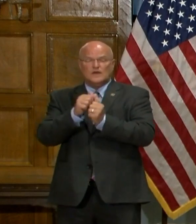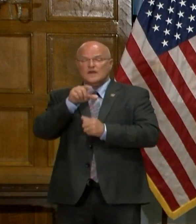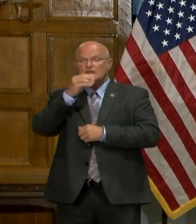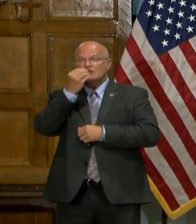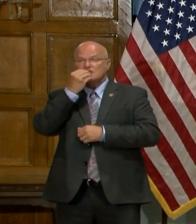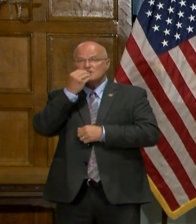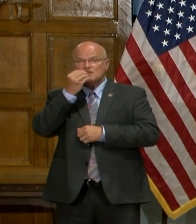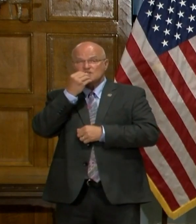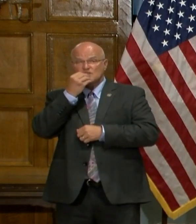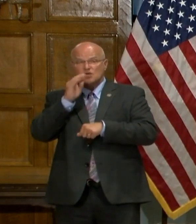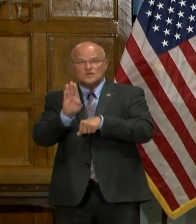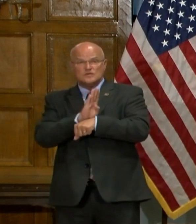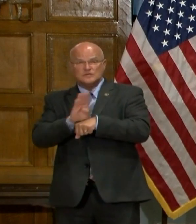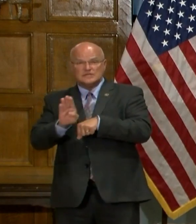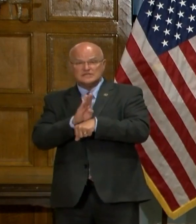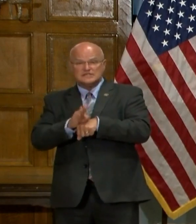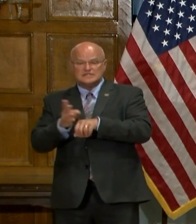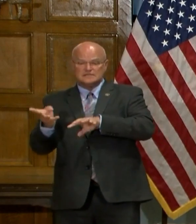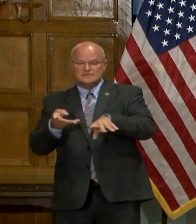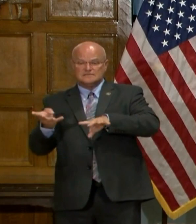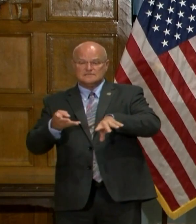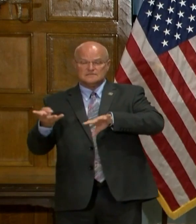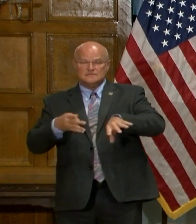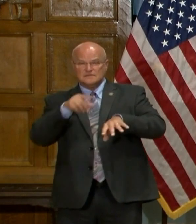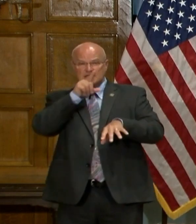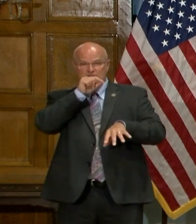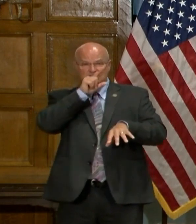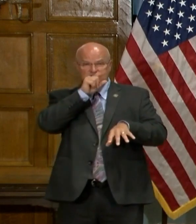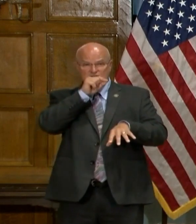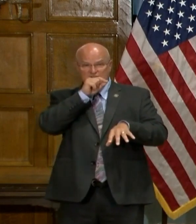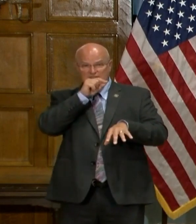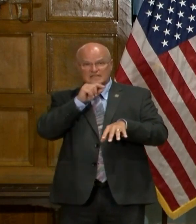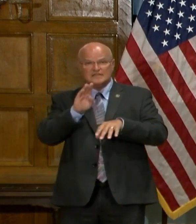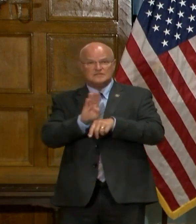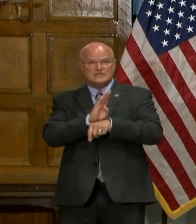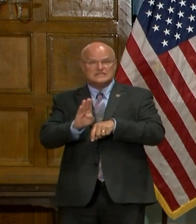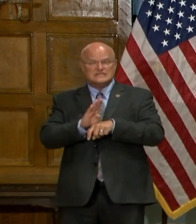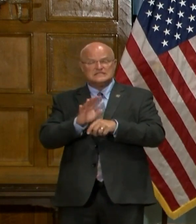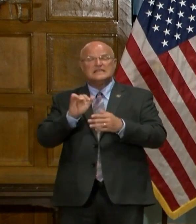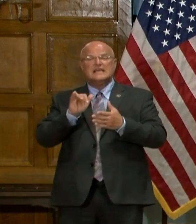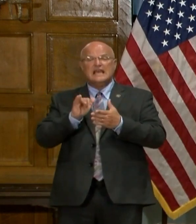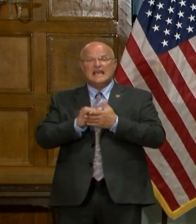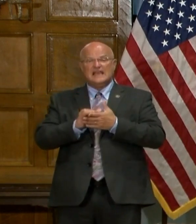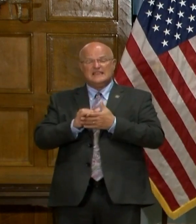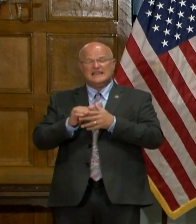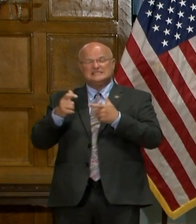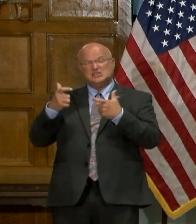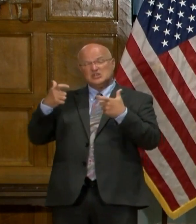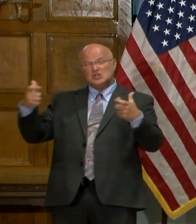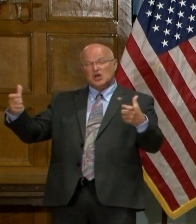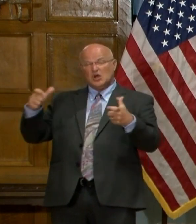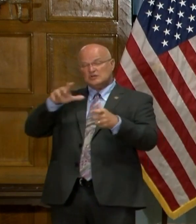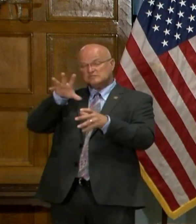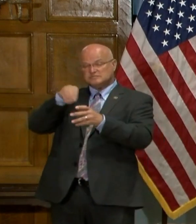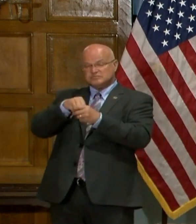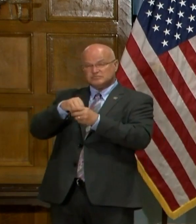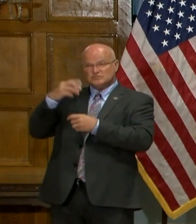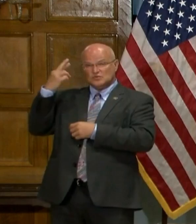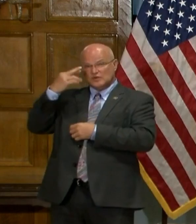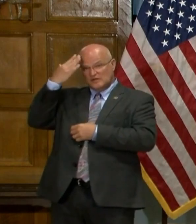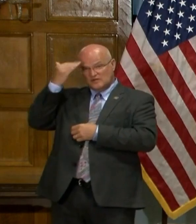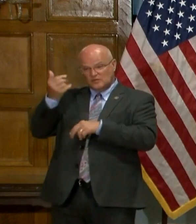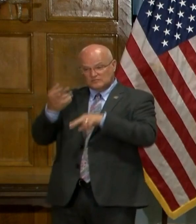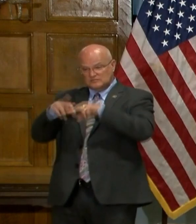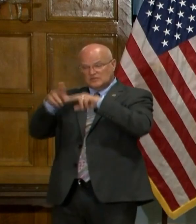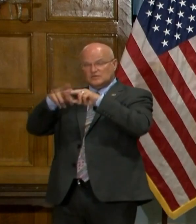food industry and the processing industry, and that's a large part of our reason for increase